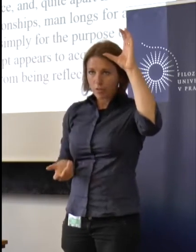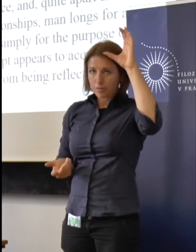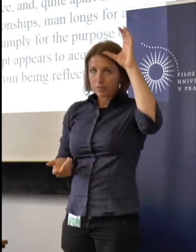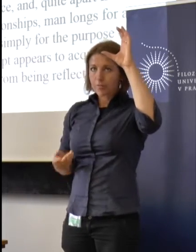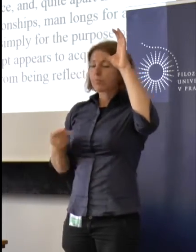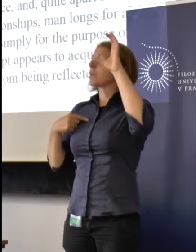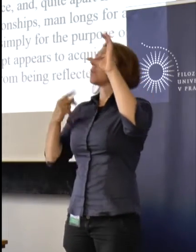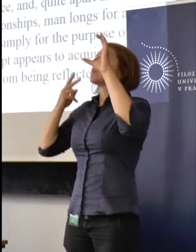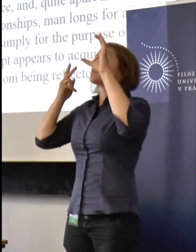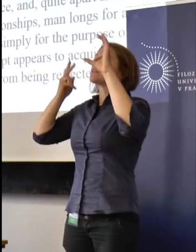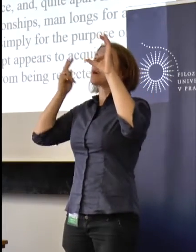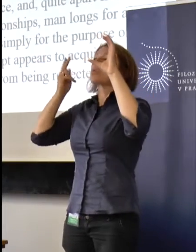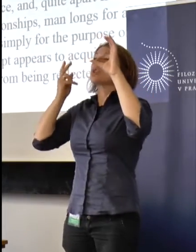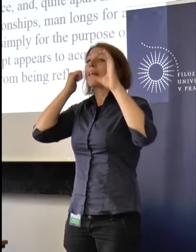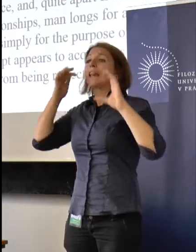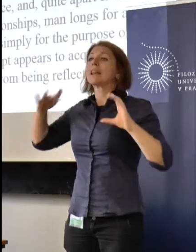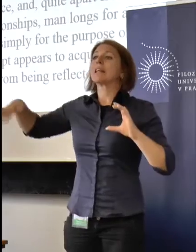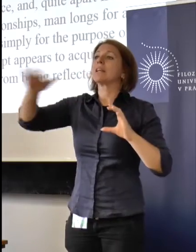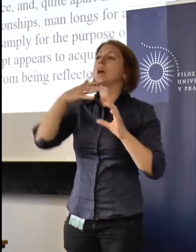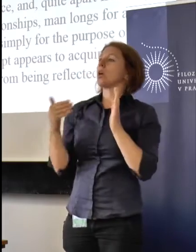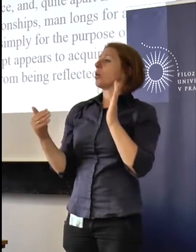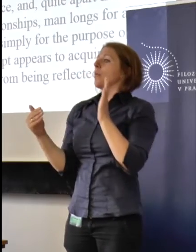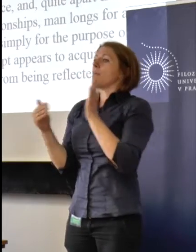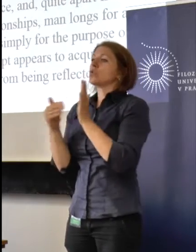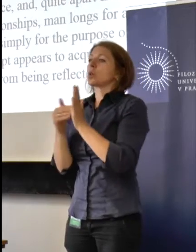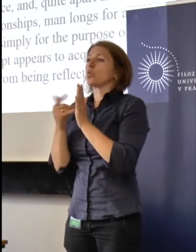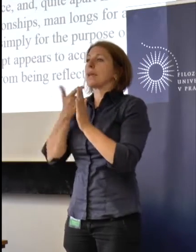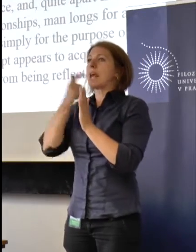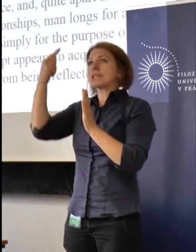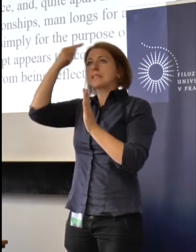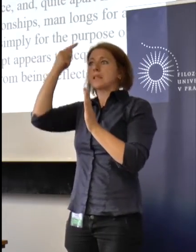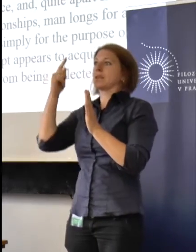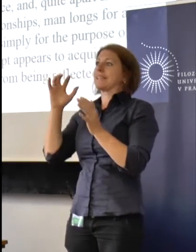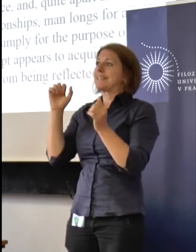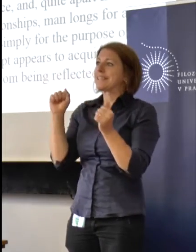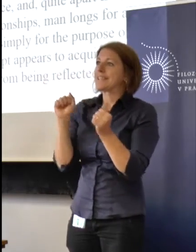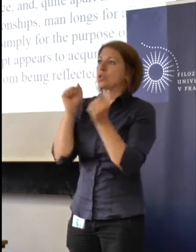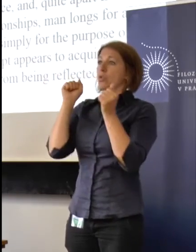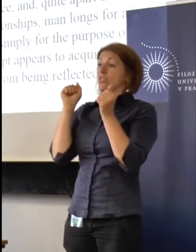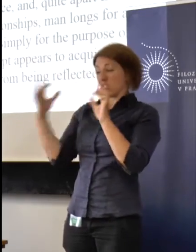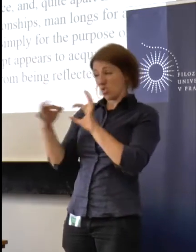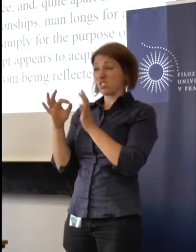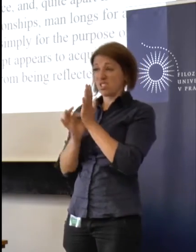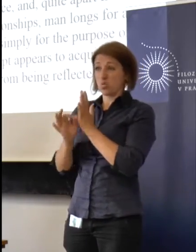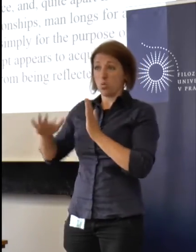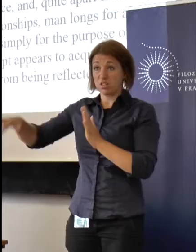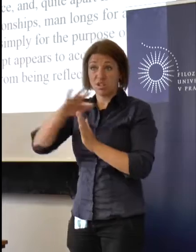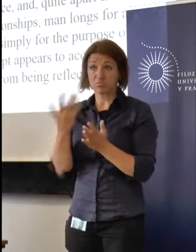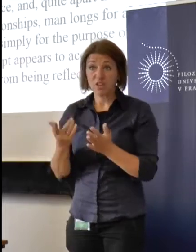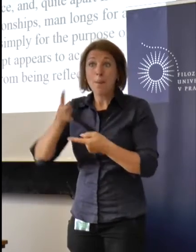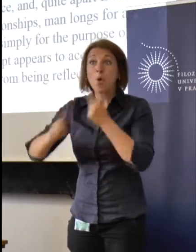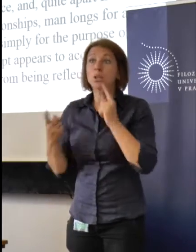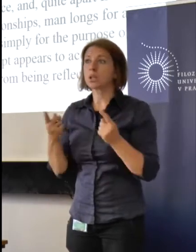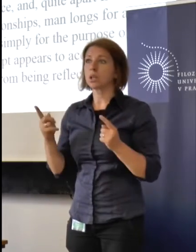reflected in someone else's intellect. So the political is a moment of the cognitive in Humboldt, and this is important, and this is why